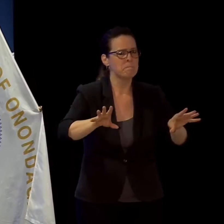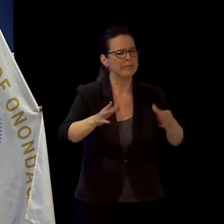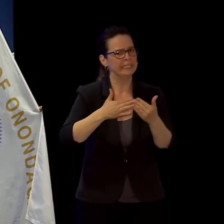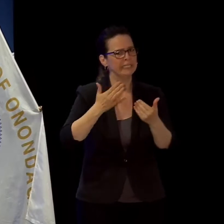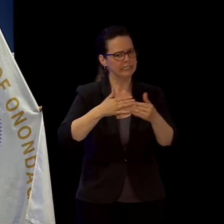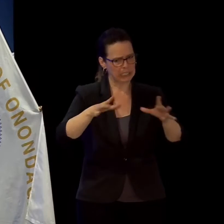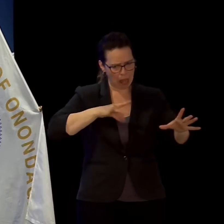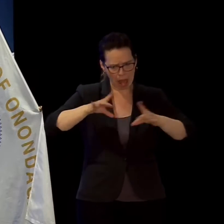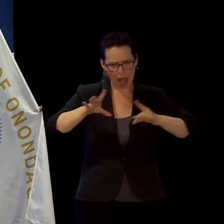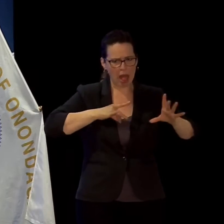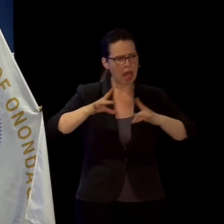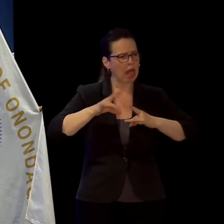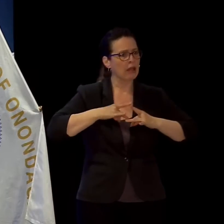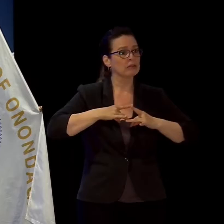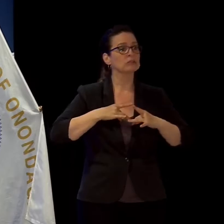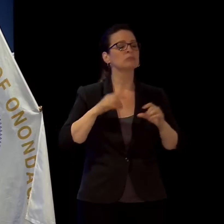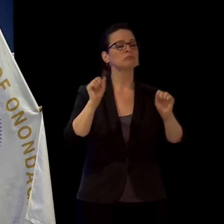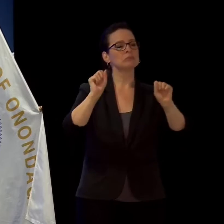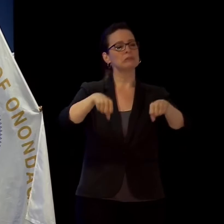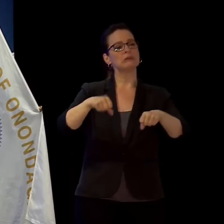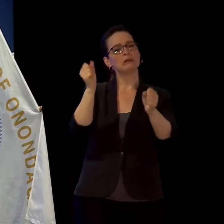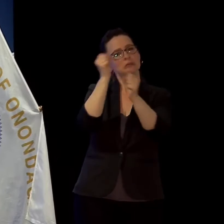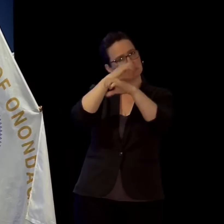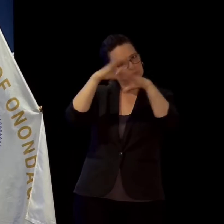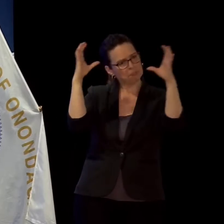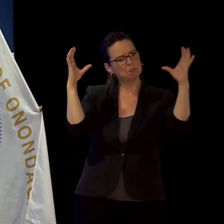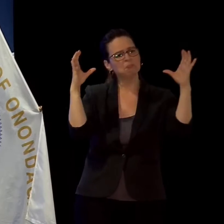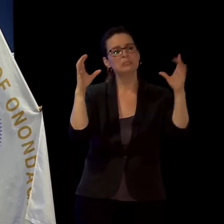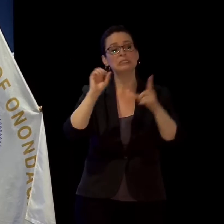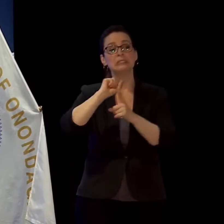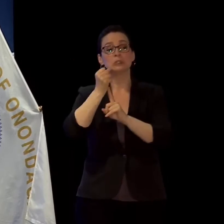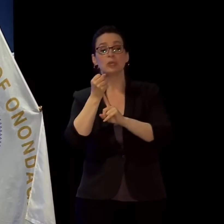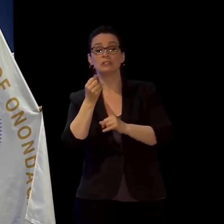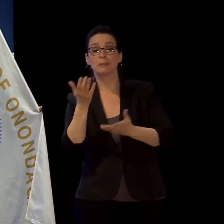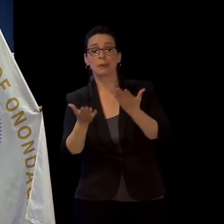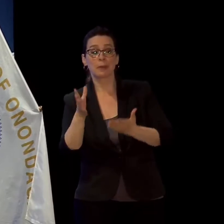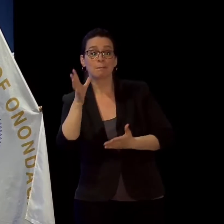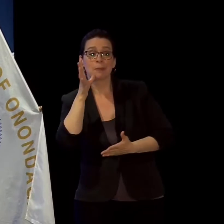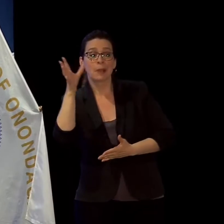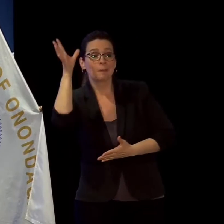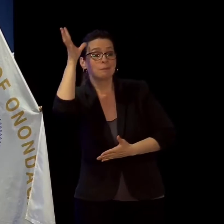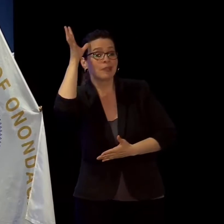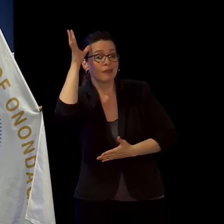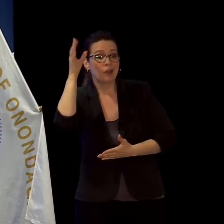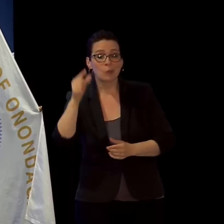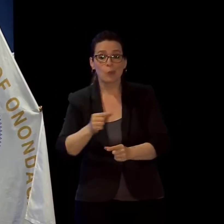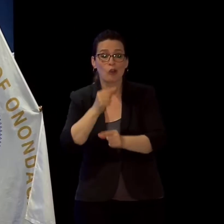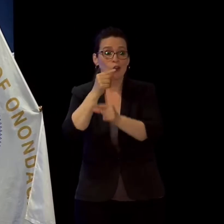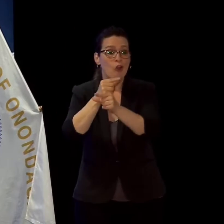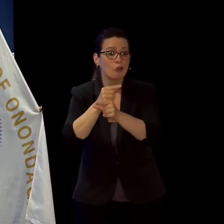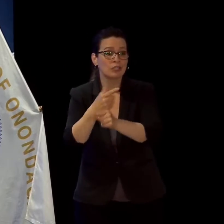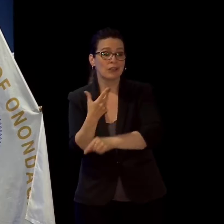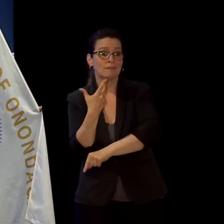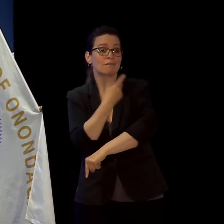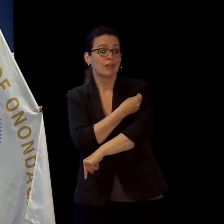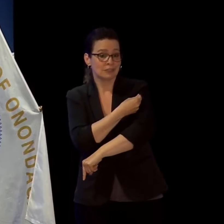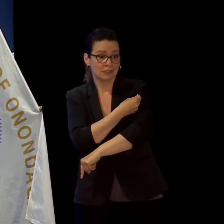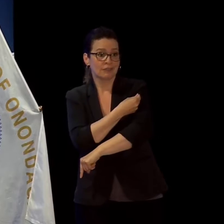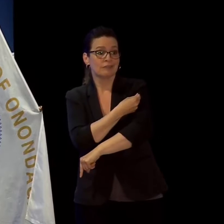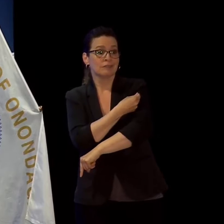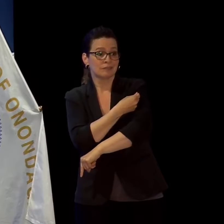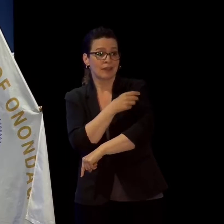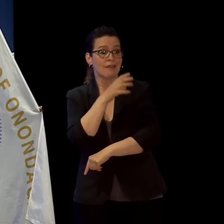where mom or dad or a guardian is vaccinated. They have a 19-year-old, an 18-year-old, a 16-year-old in the house, but